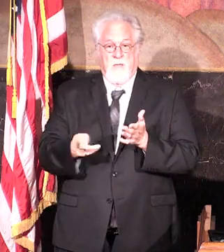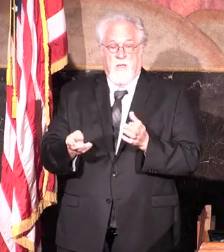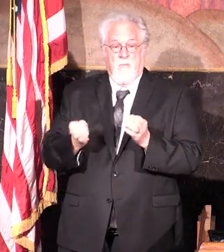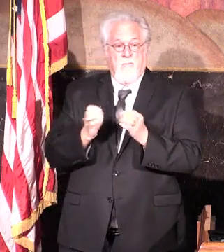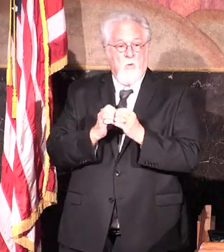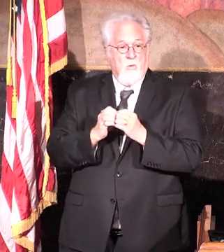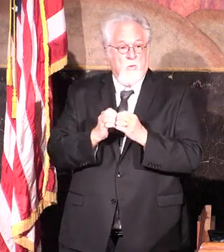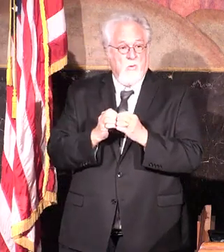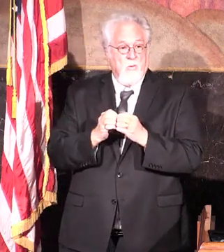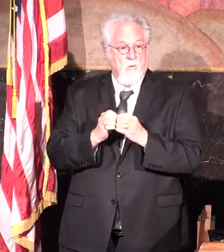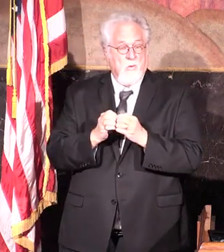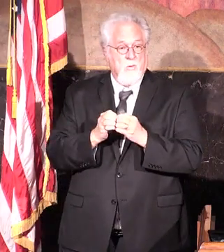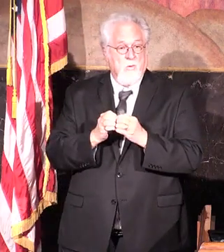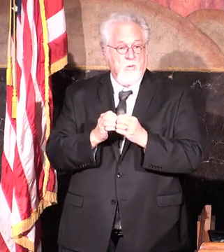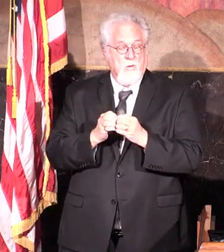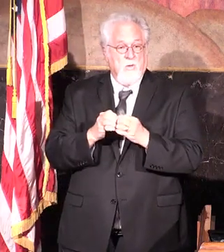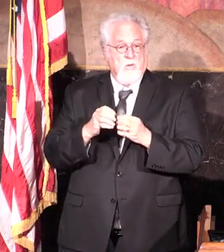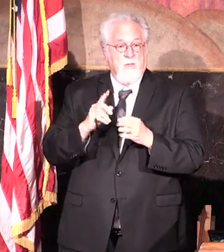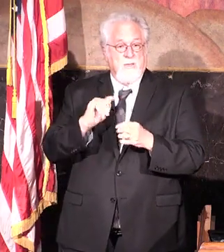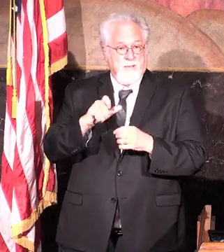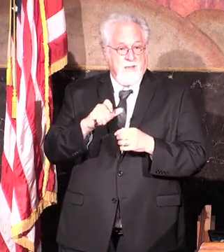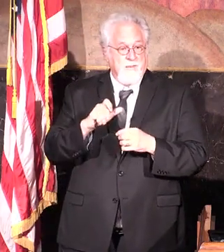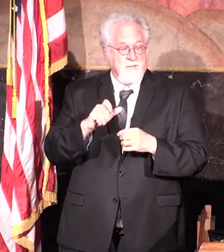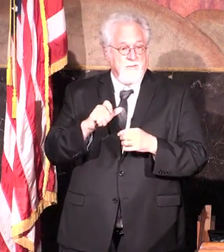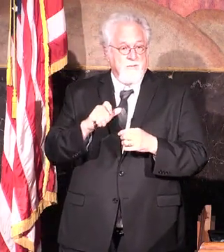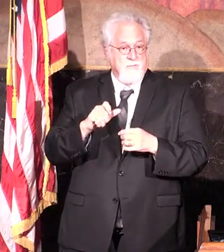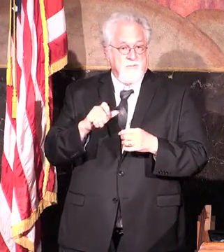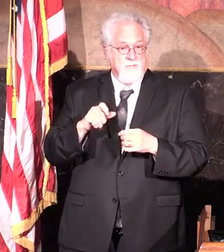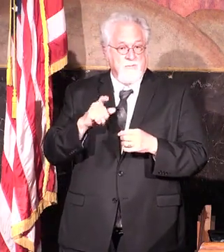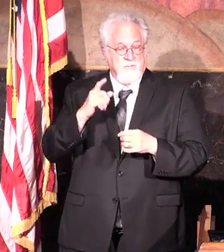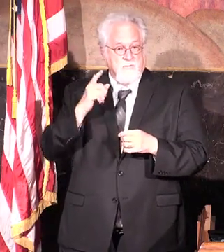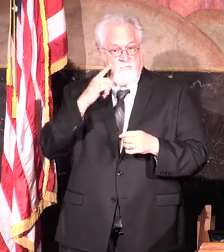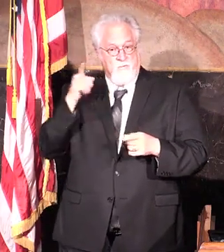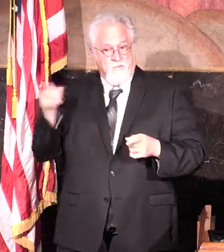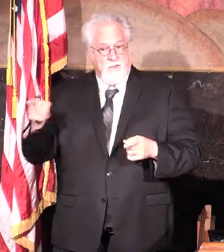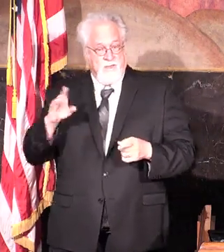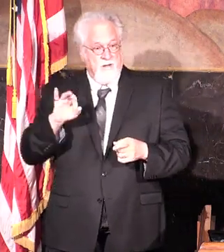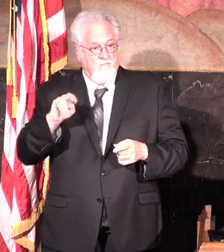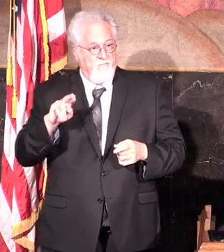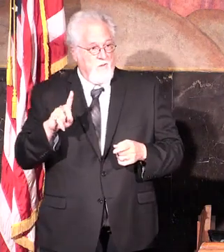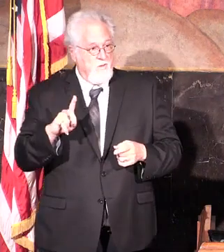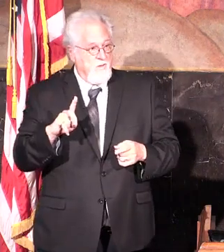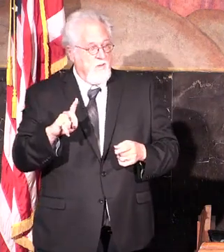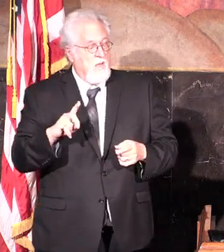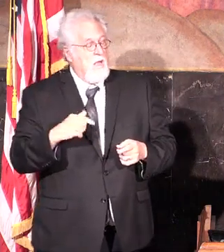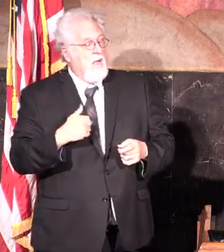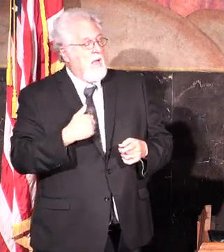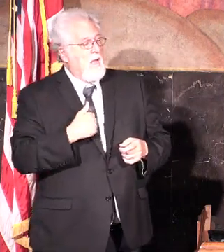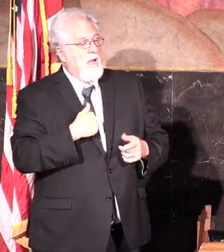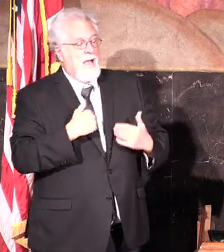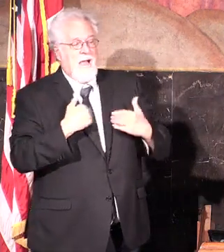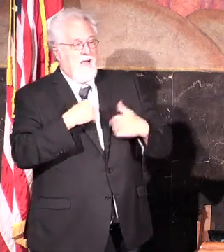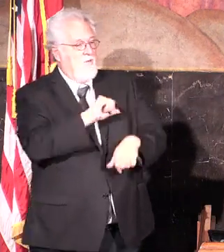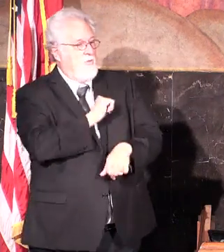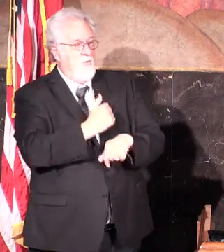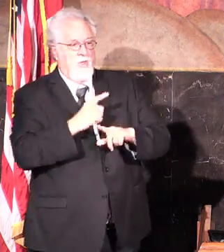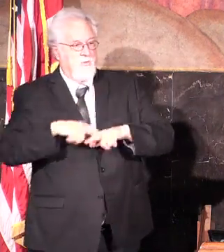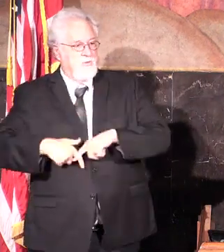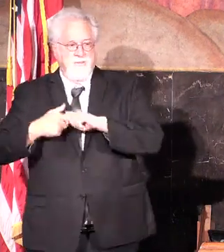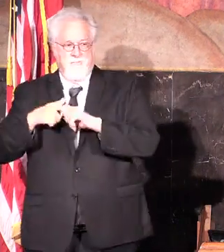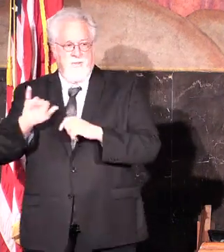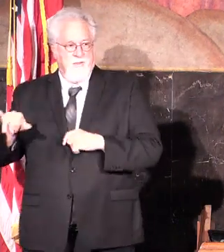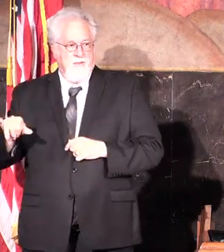larger pay tax on a larger portion of their payroll. I don't have the authority to suspend